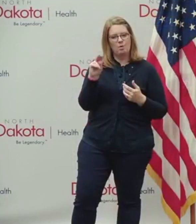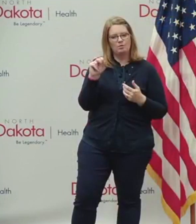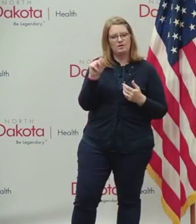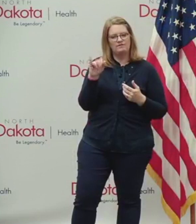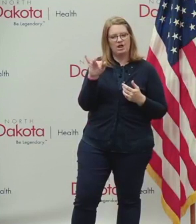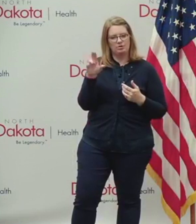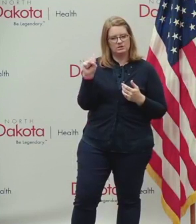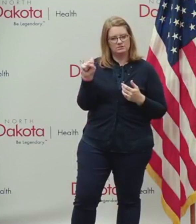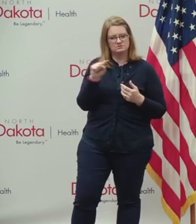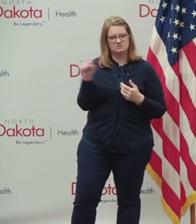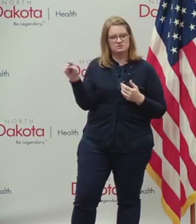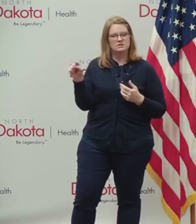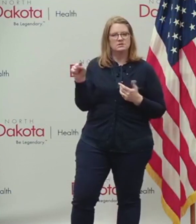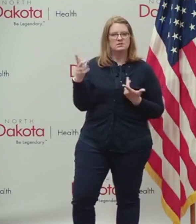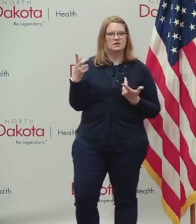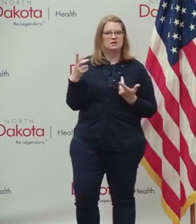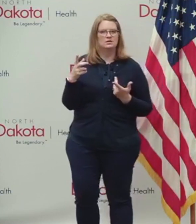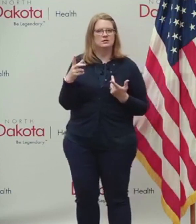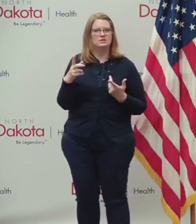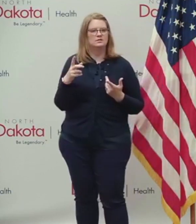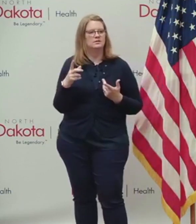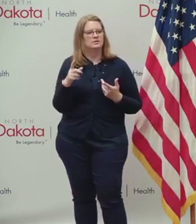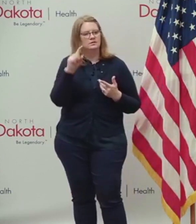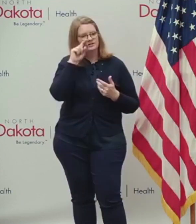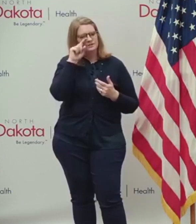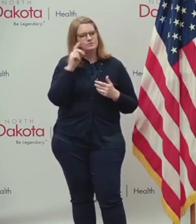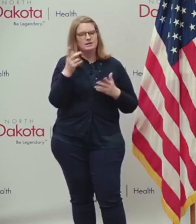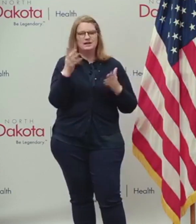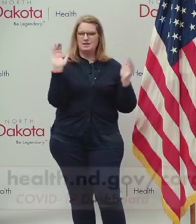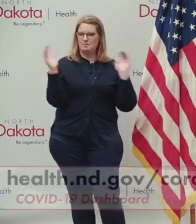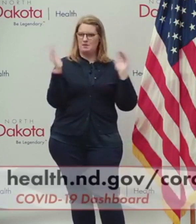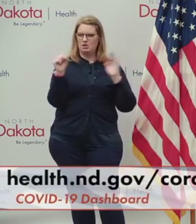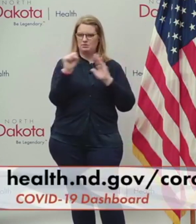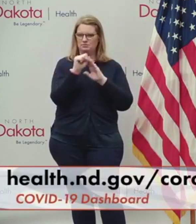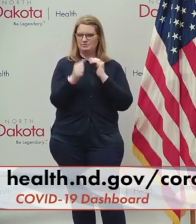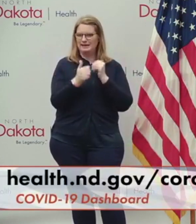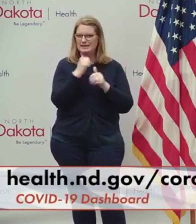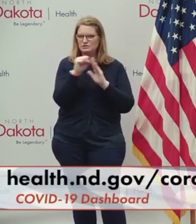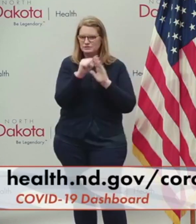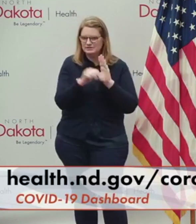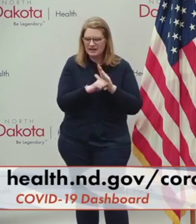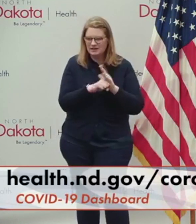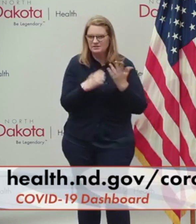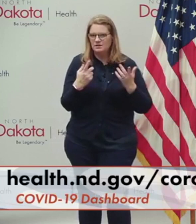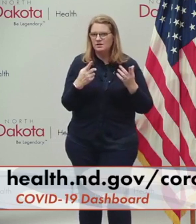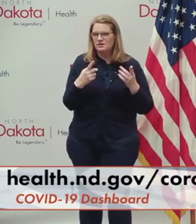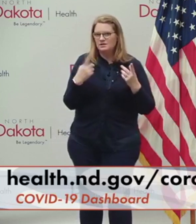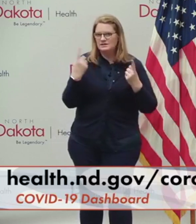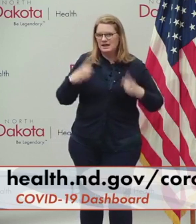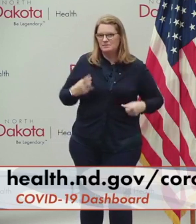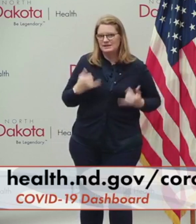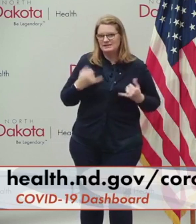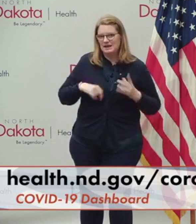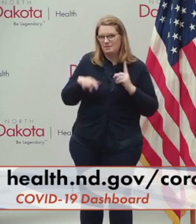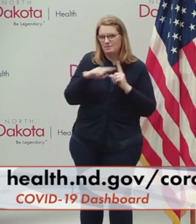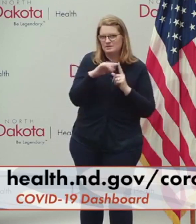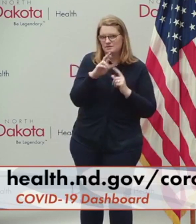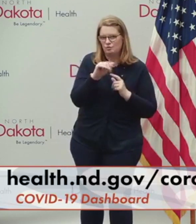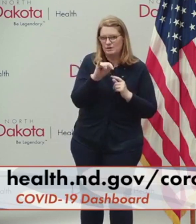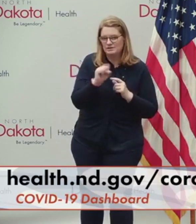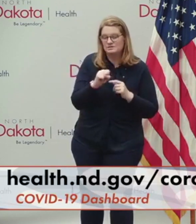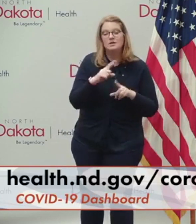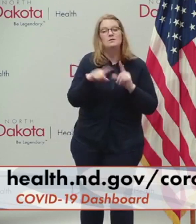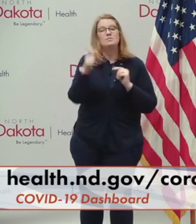to, during this, try to look at state-by-state comparisons. We're doing that here today on positivity rates. But when it comes to the